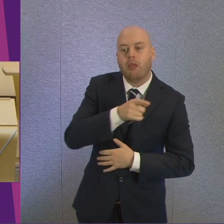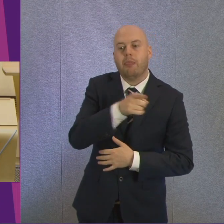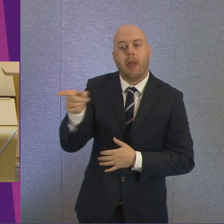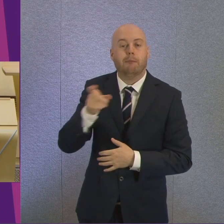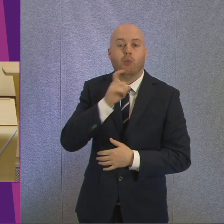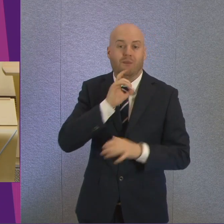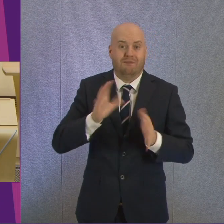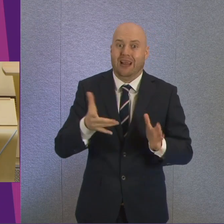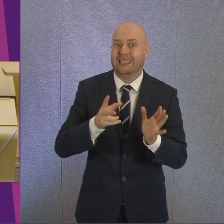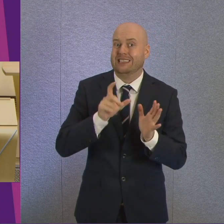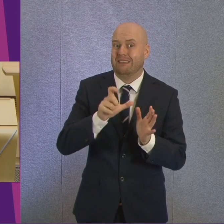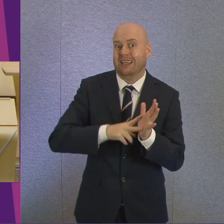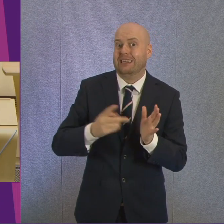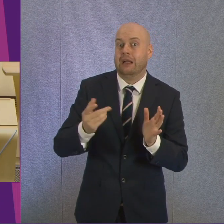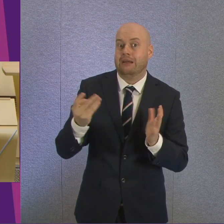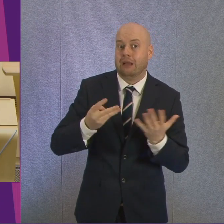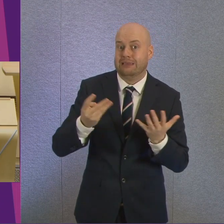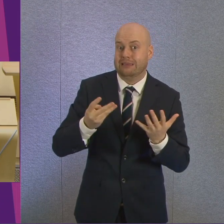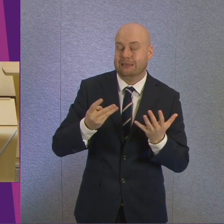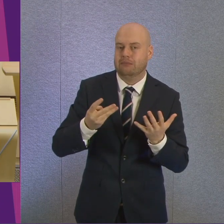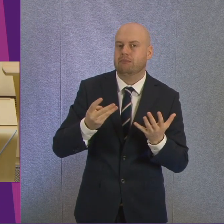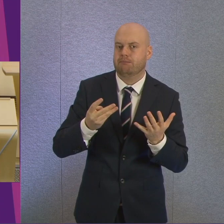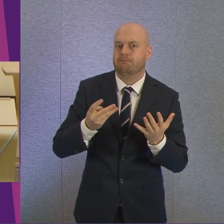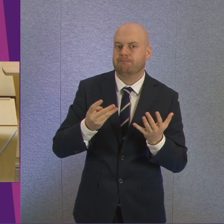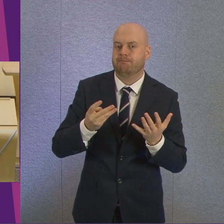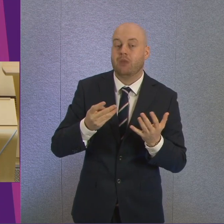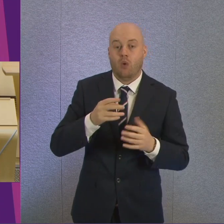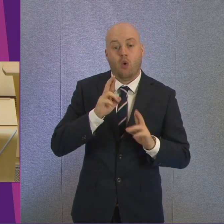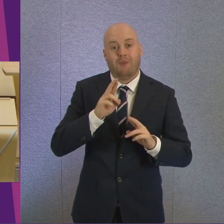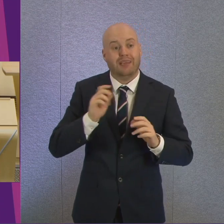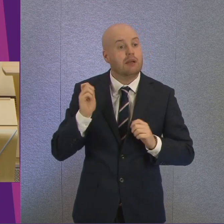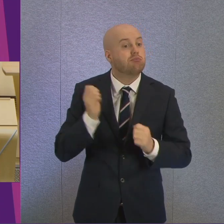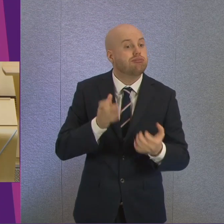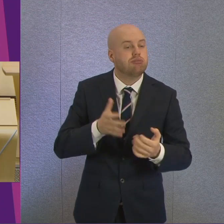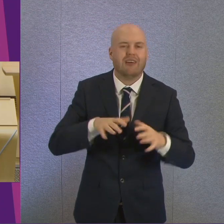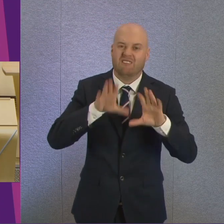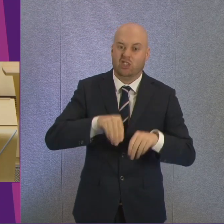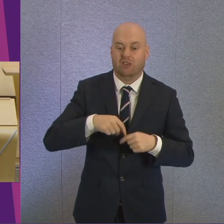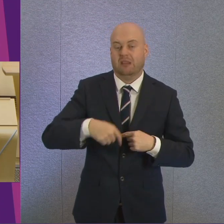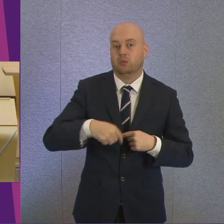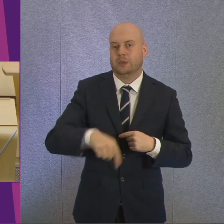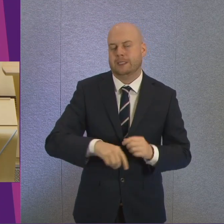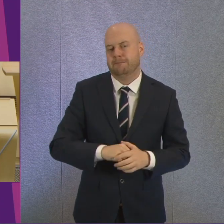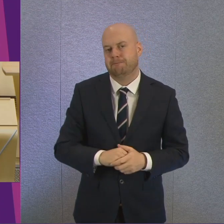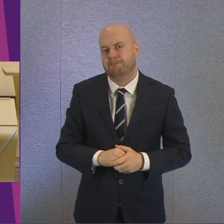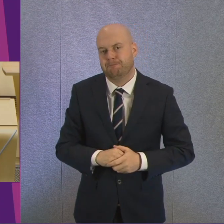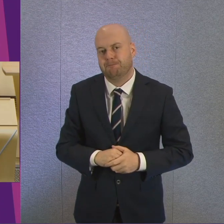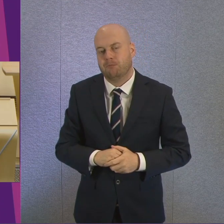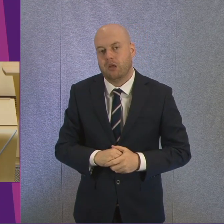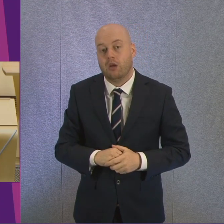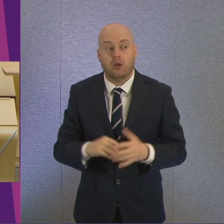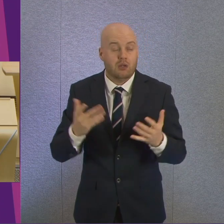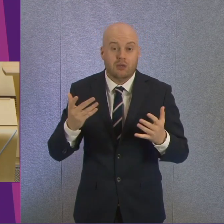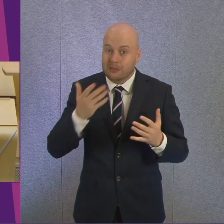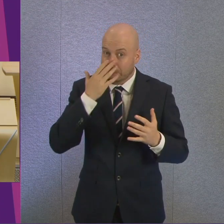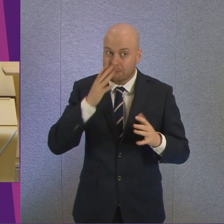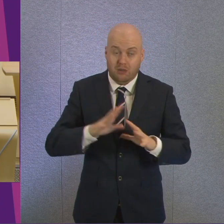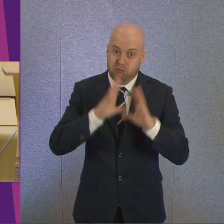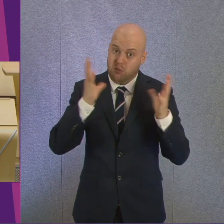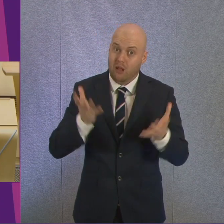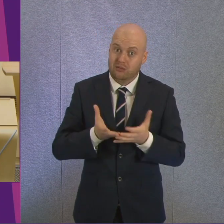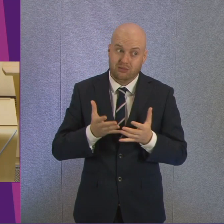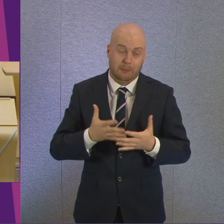of this week. The demand for PPE is, of course, a huge global challenge, but we are doing all we can to